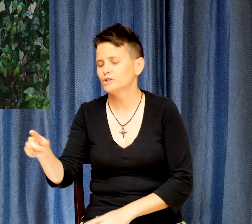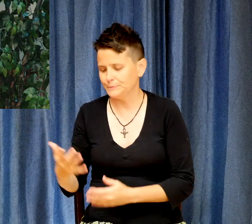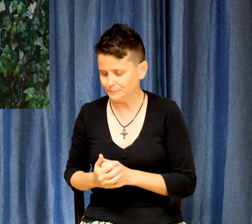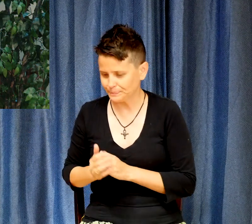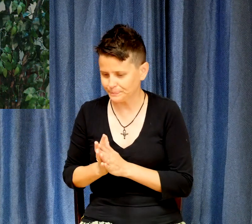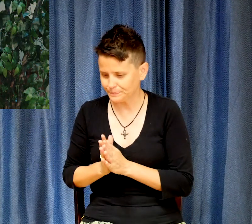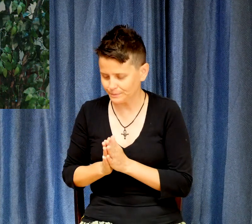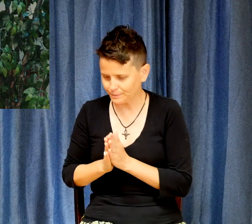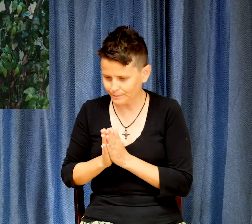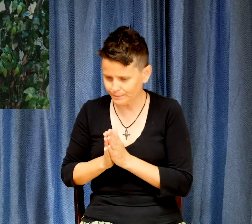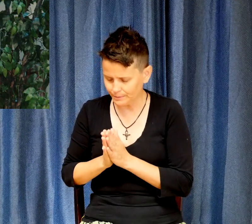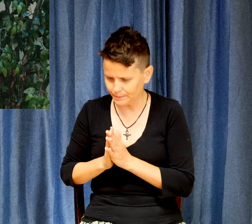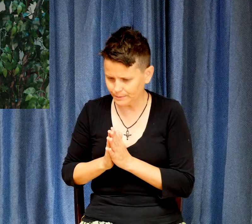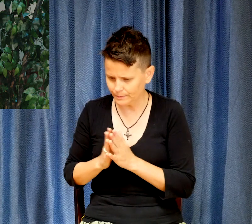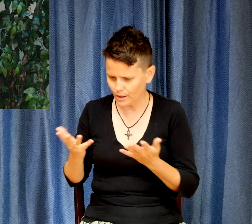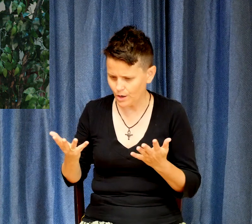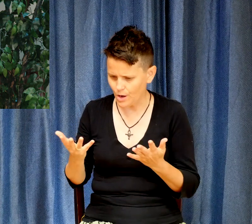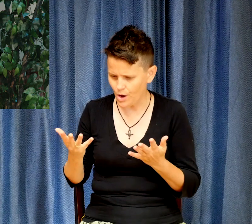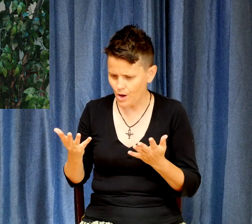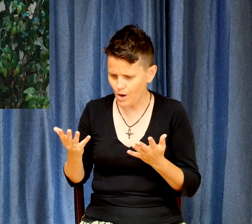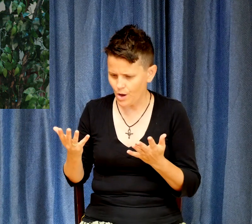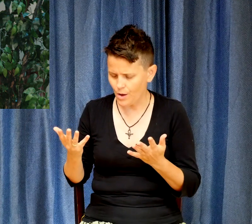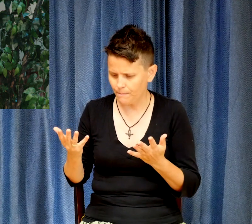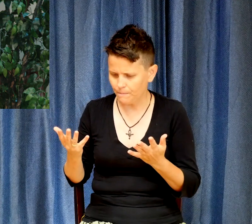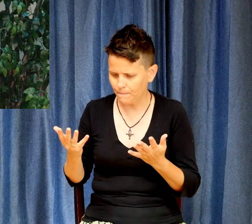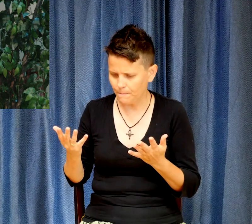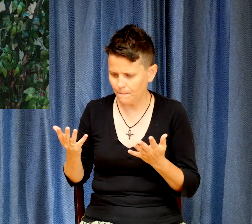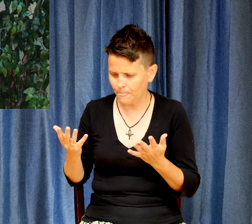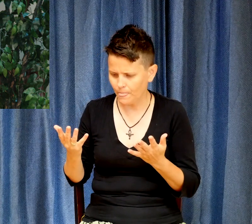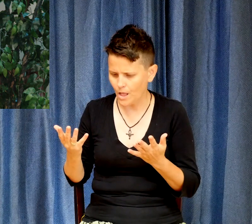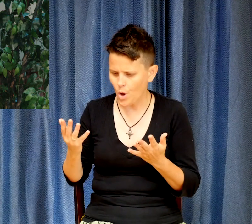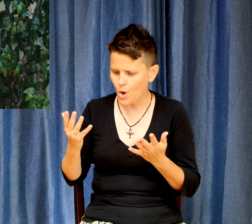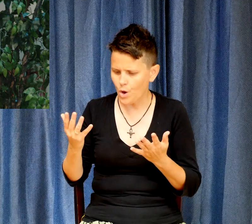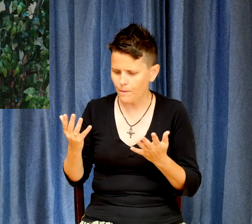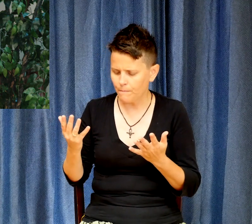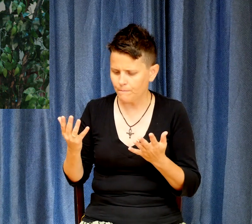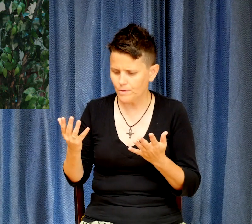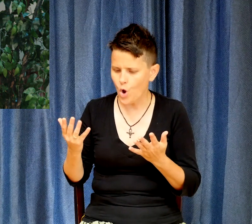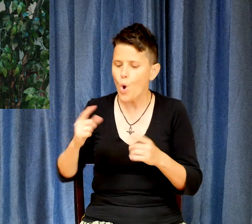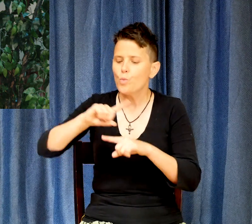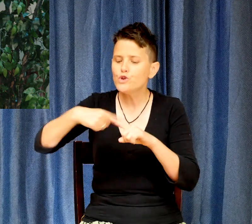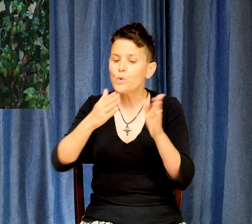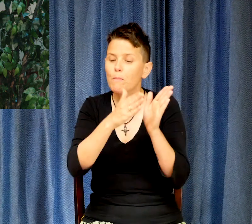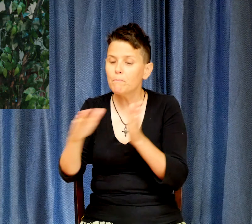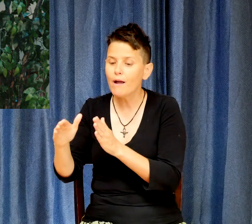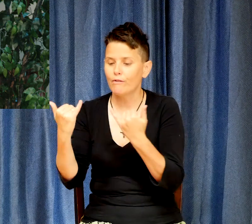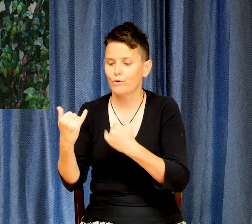So what, if any, was there a grace you experienced in preparation of your piece for today?